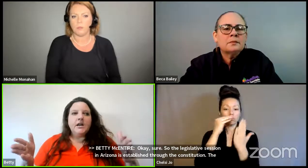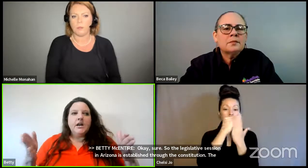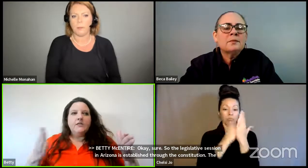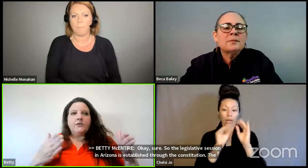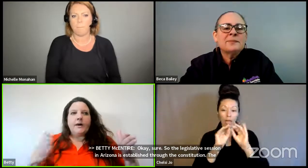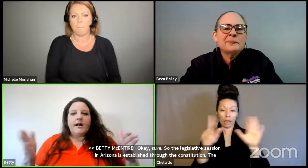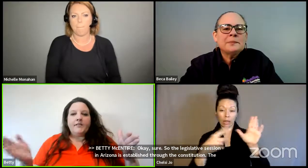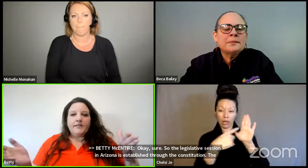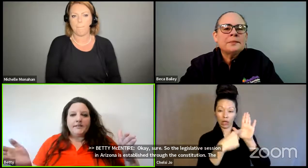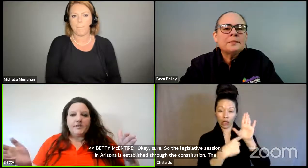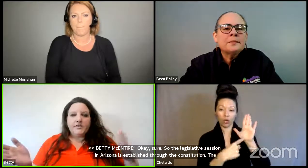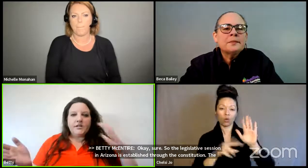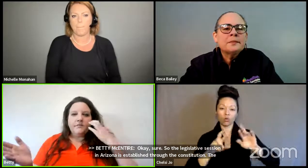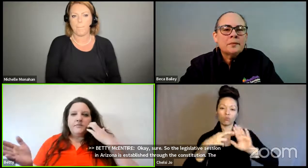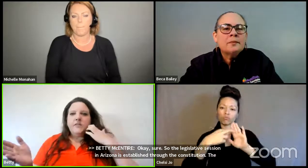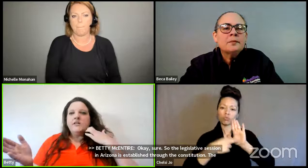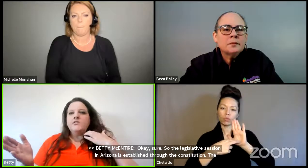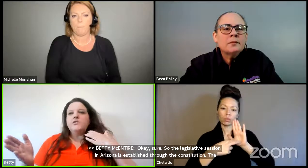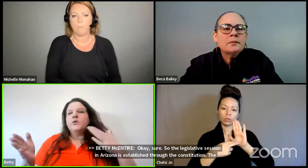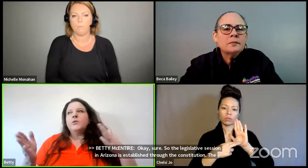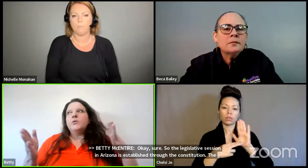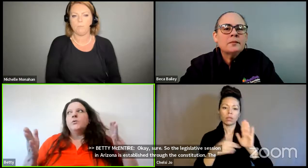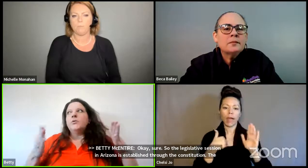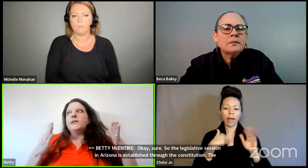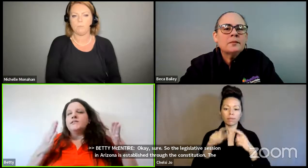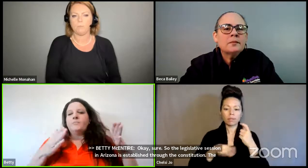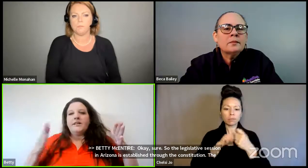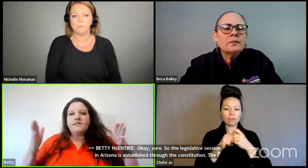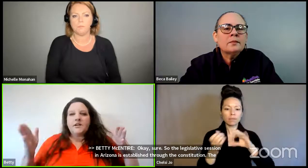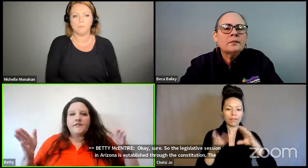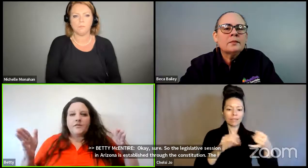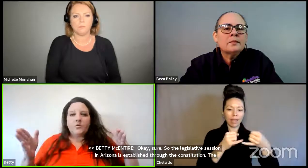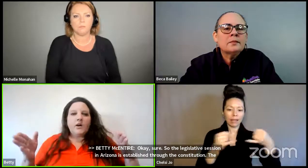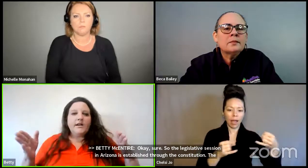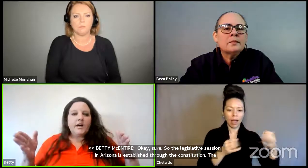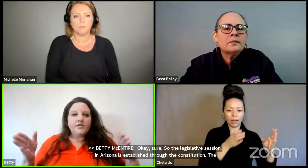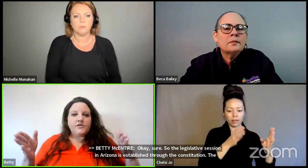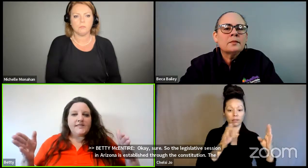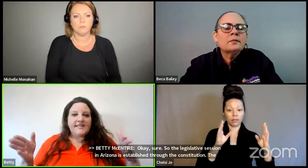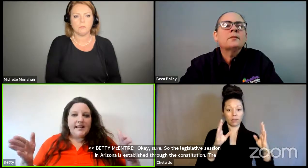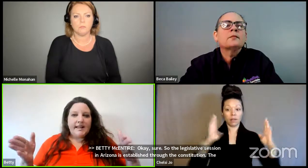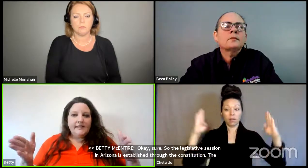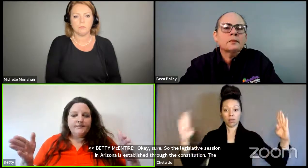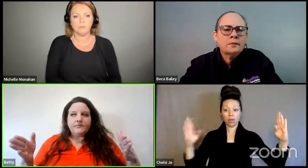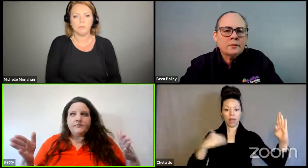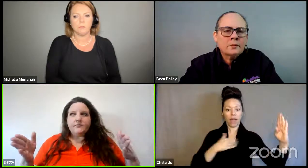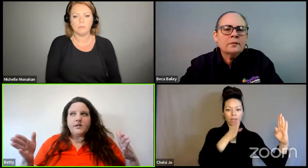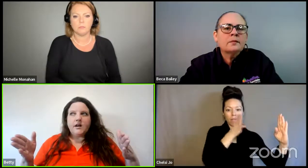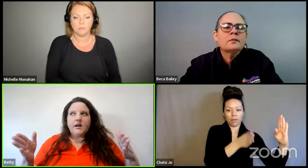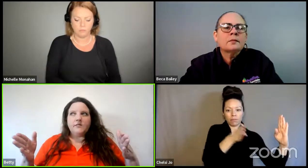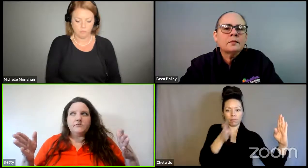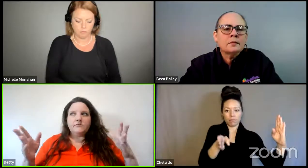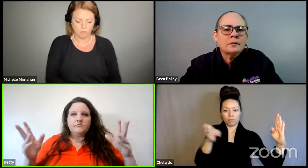deadlines throughout the session. So it's based off of the 100-day